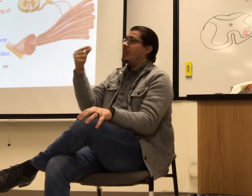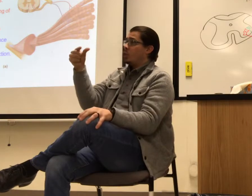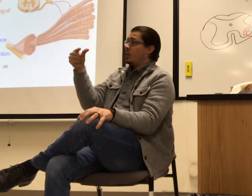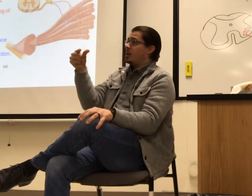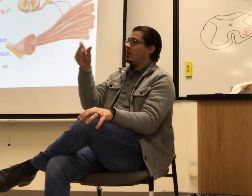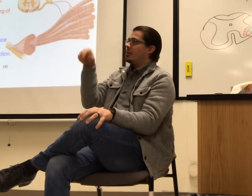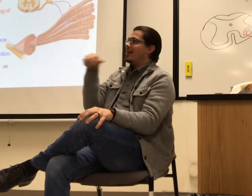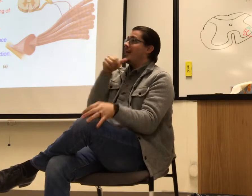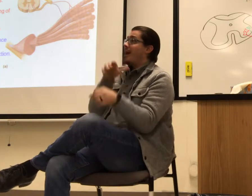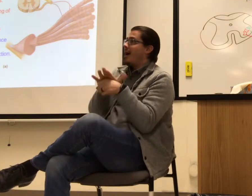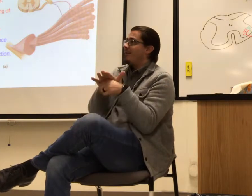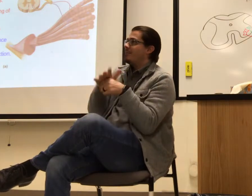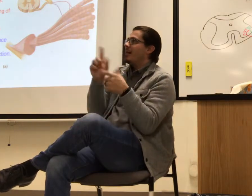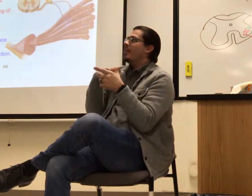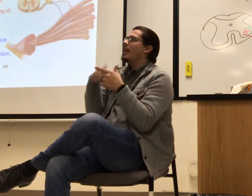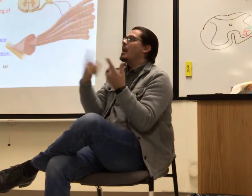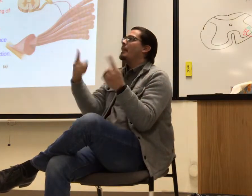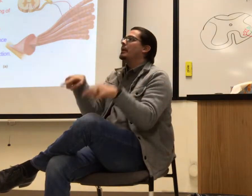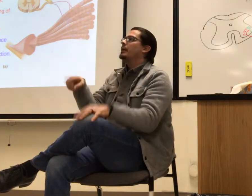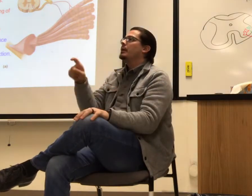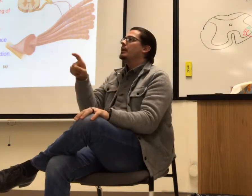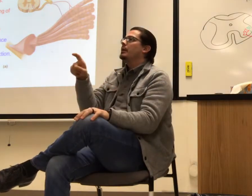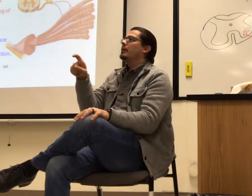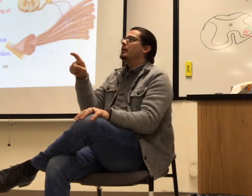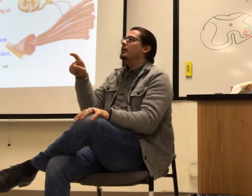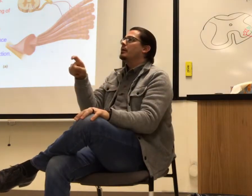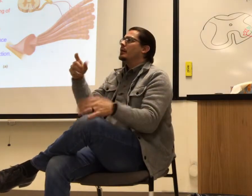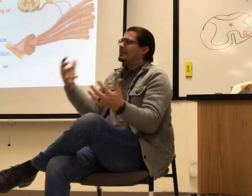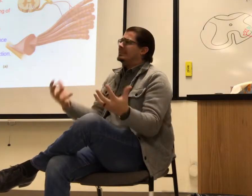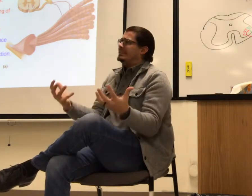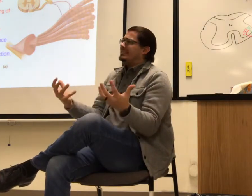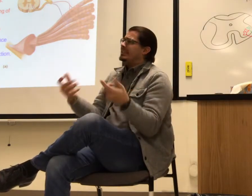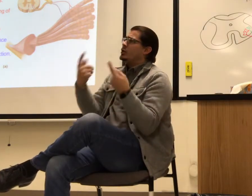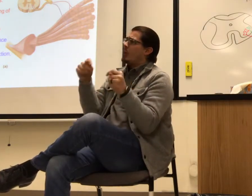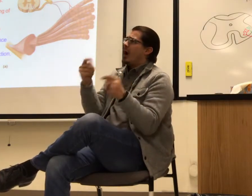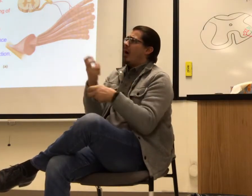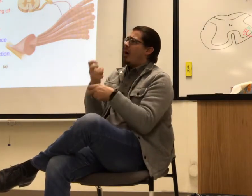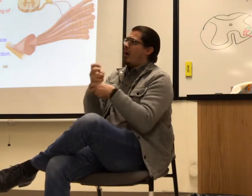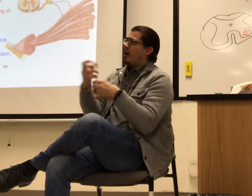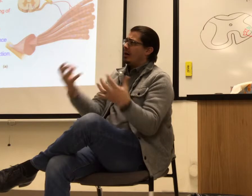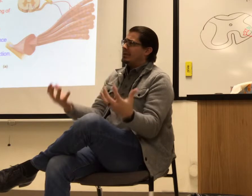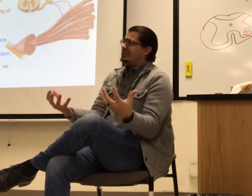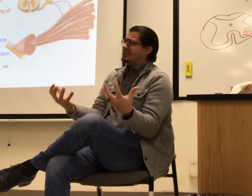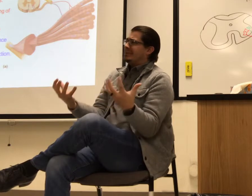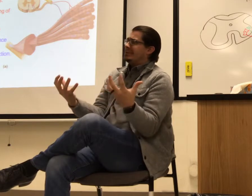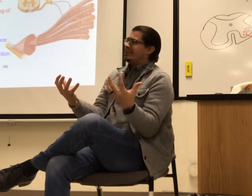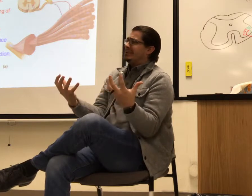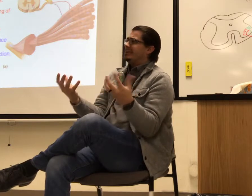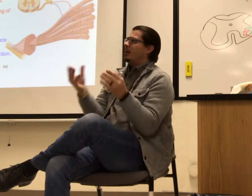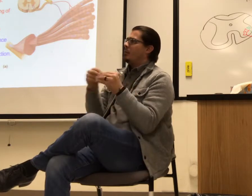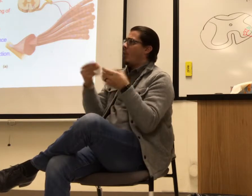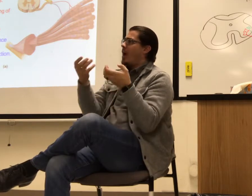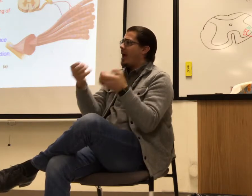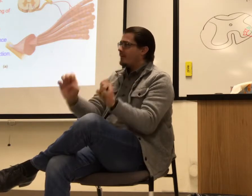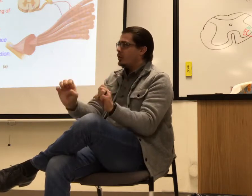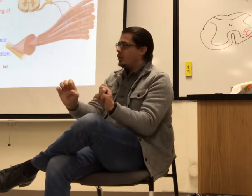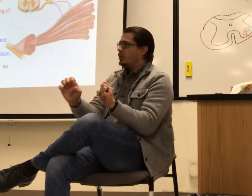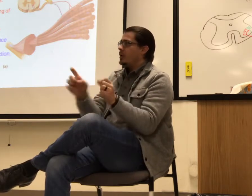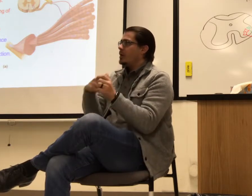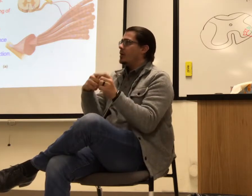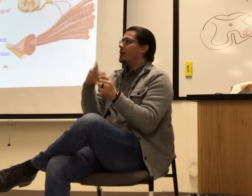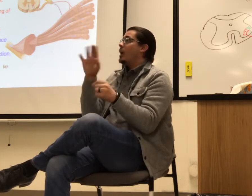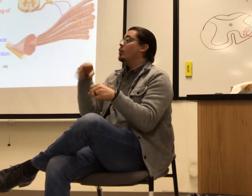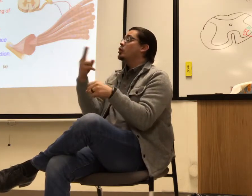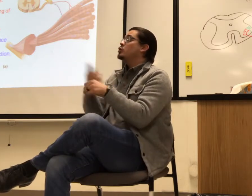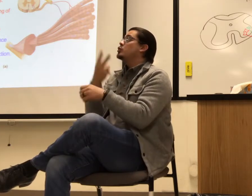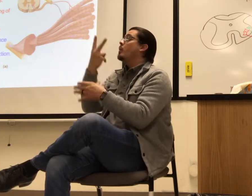one isn't enough. So then what? I go, I try harder, more effort, and I recruit